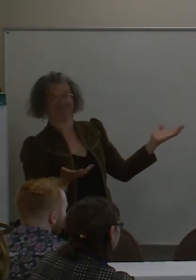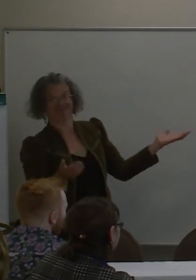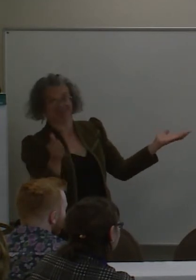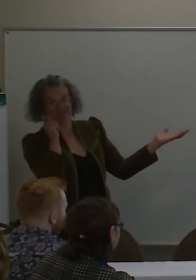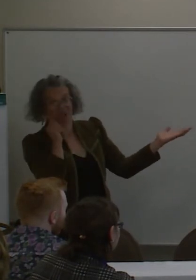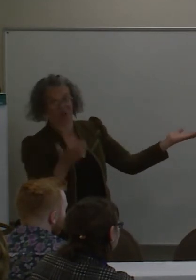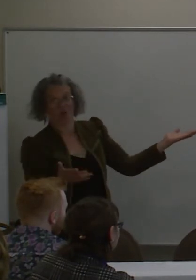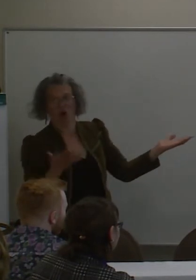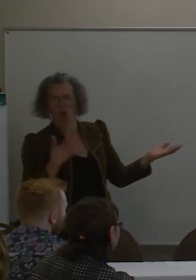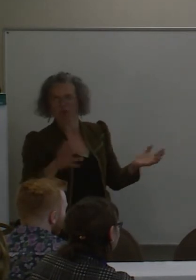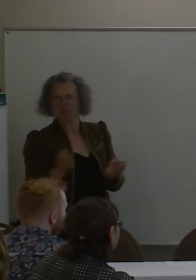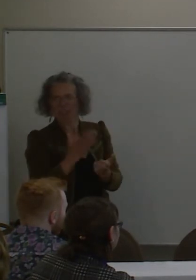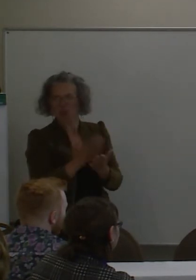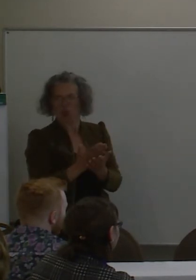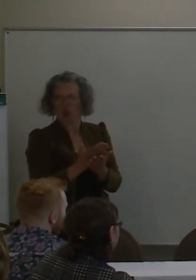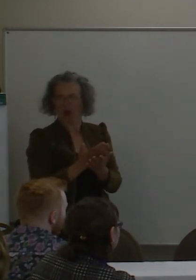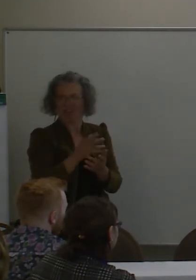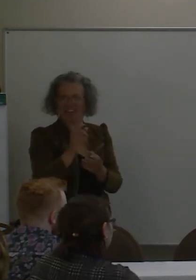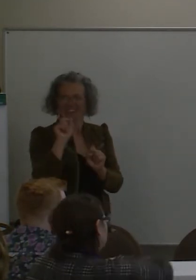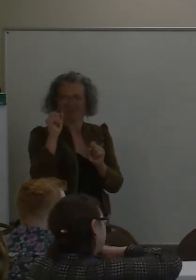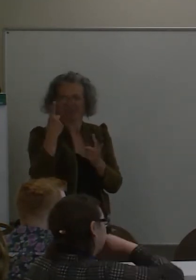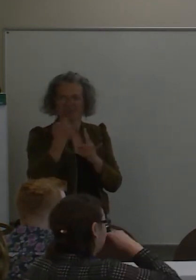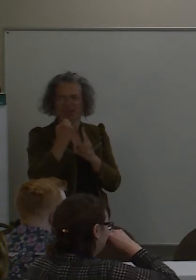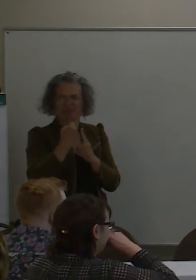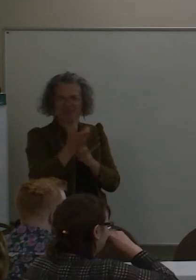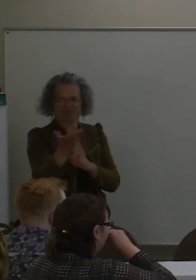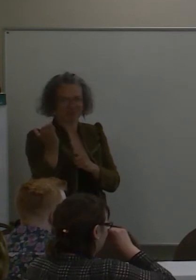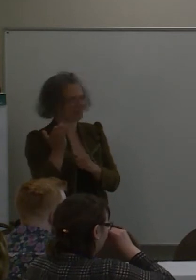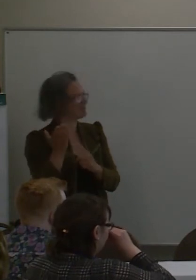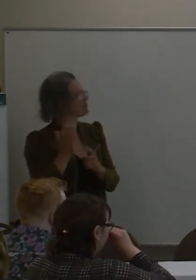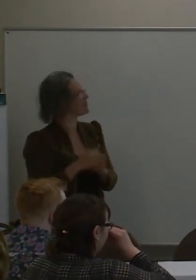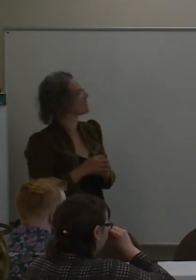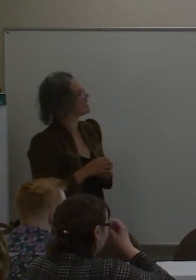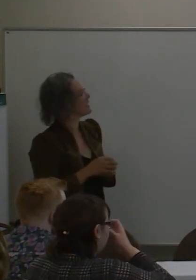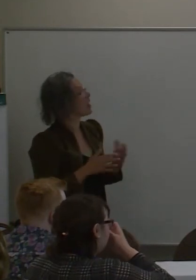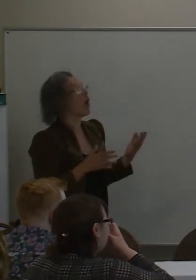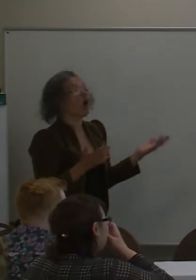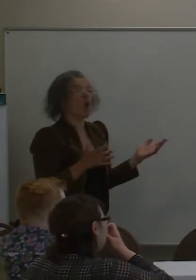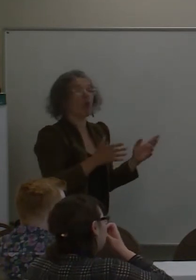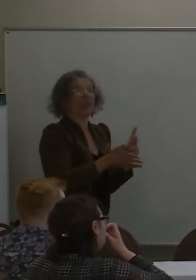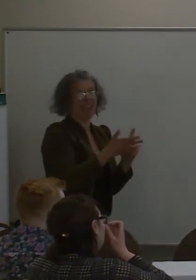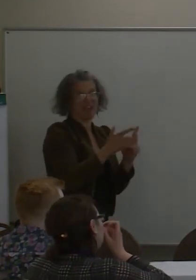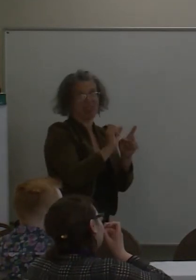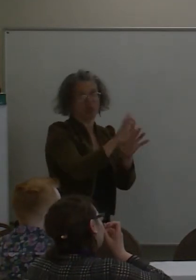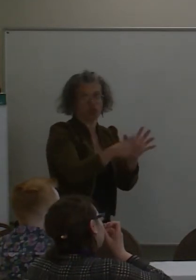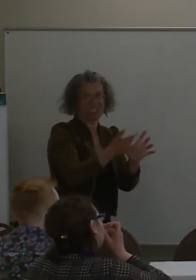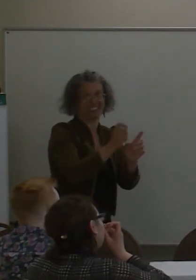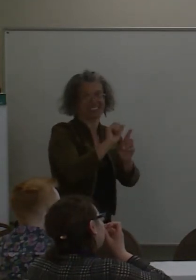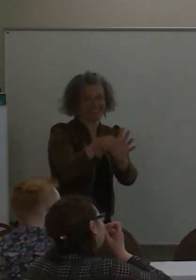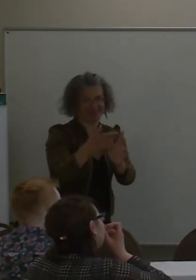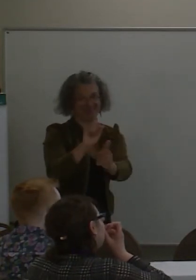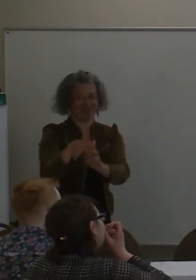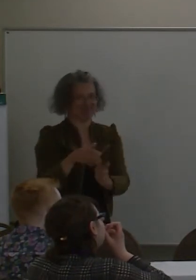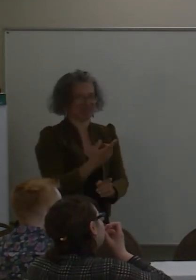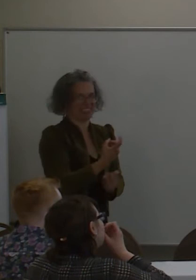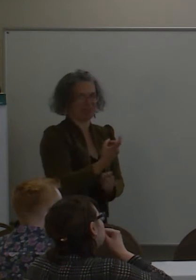make sure. So here are projects that we've gone onto, and we're really lucky that we work in